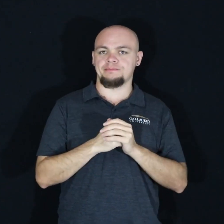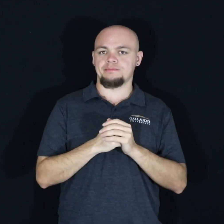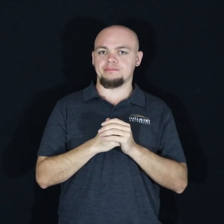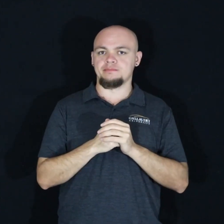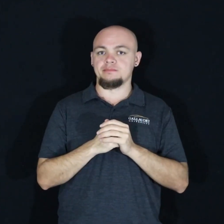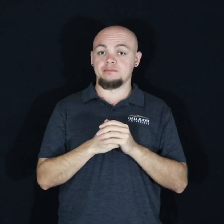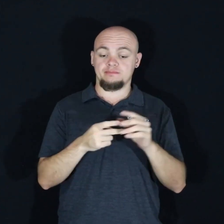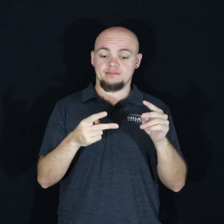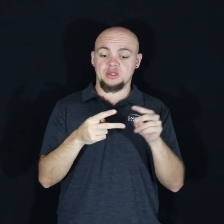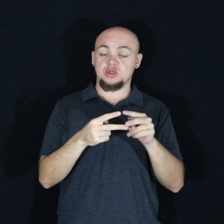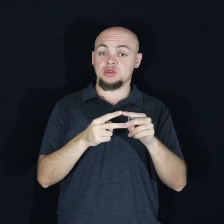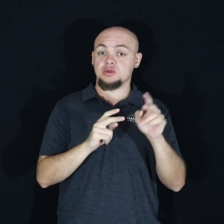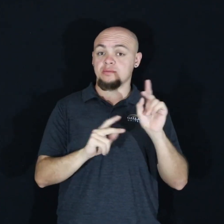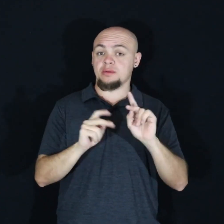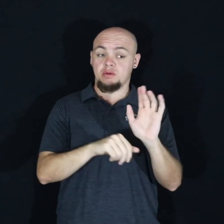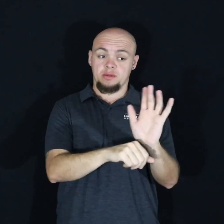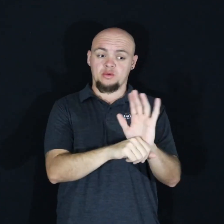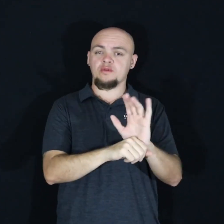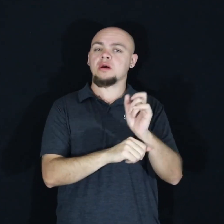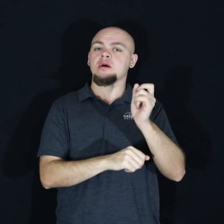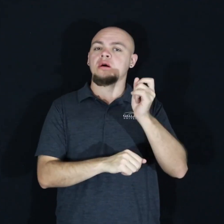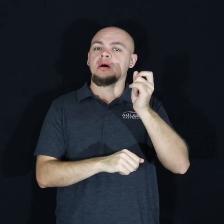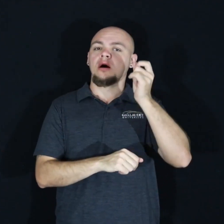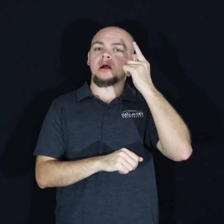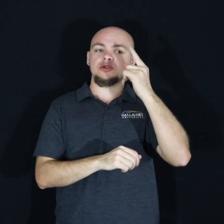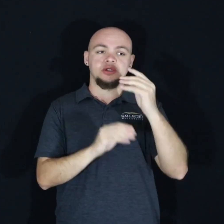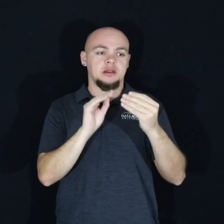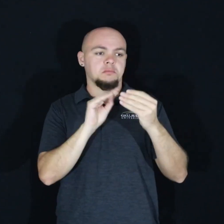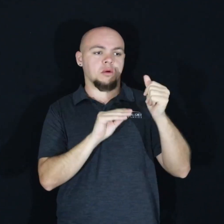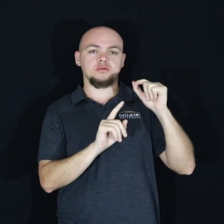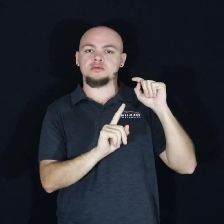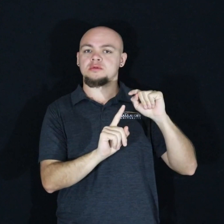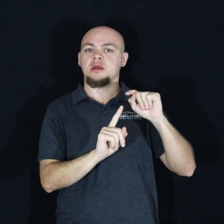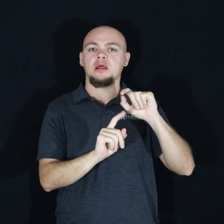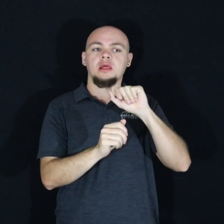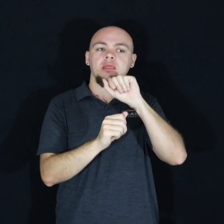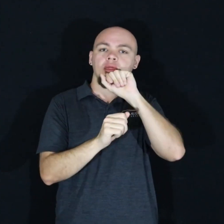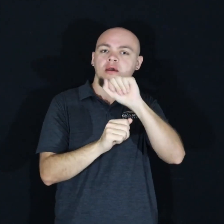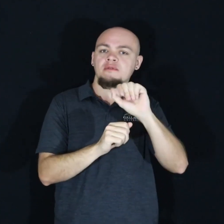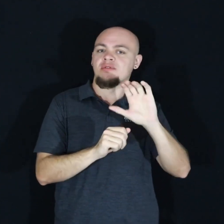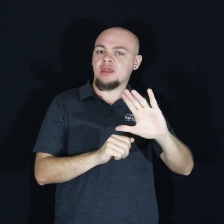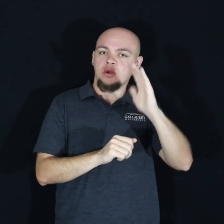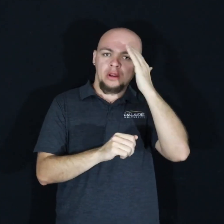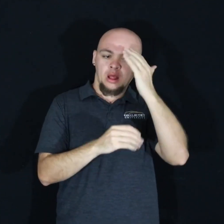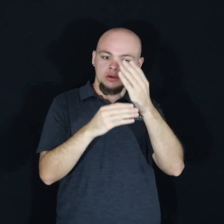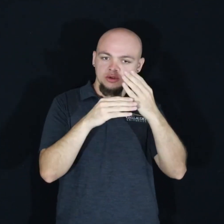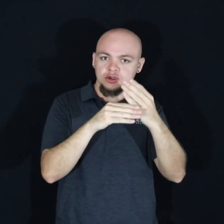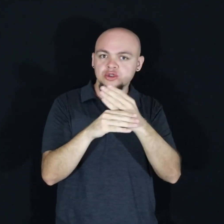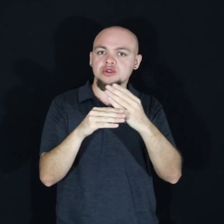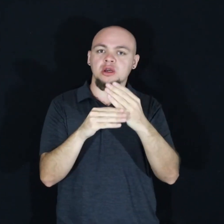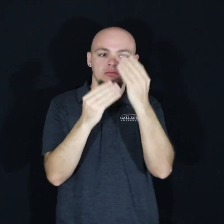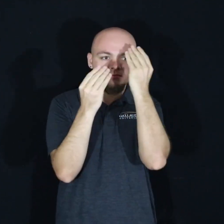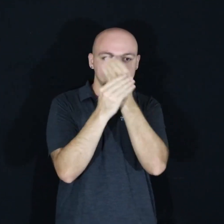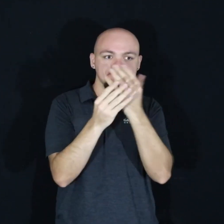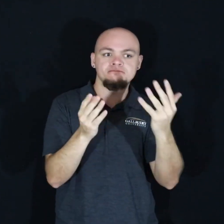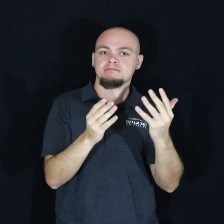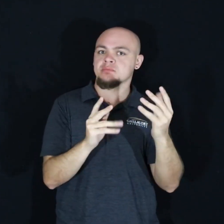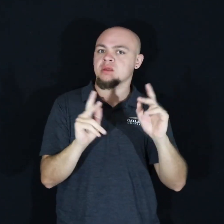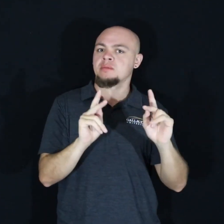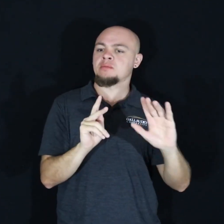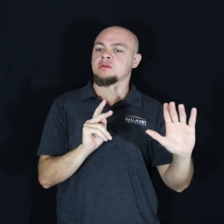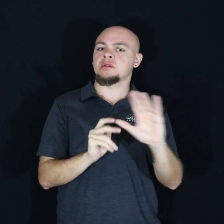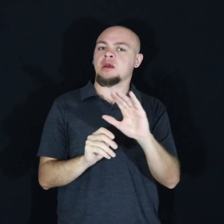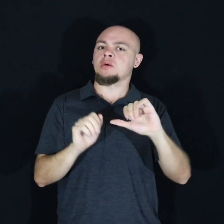I think these are the 2 people in the movie who know more than anybody else, and they love sharing their knowledge with other people to help them reach